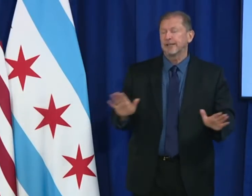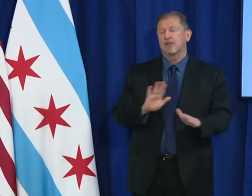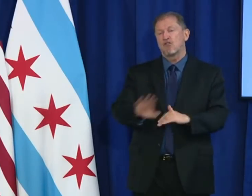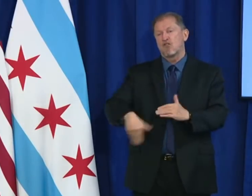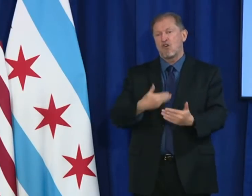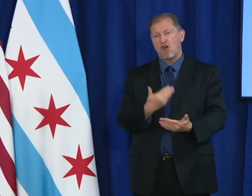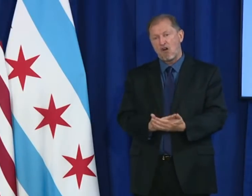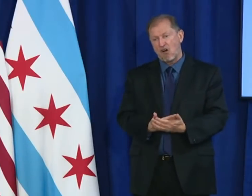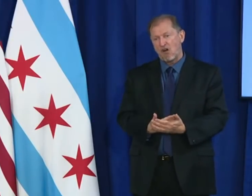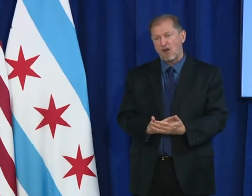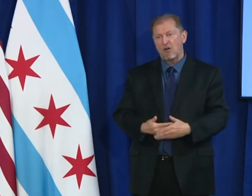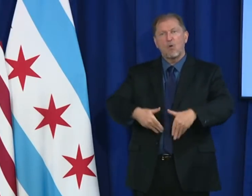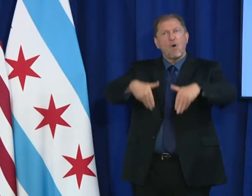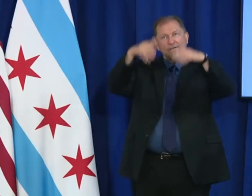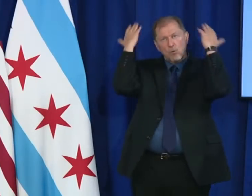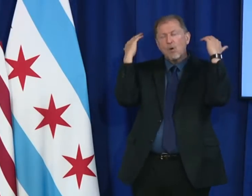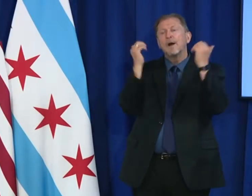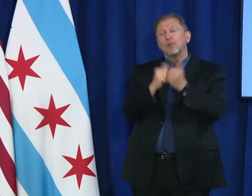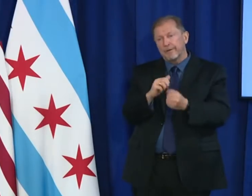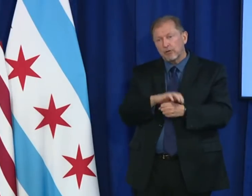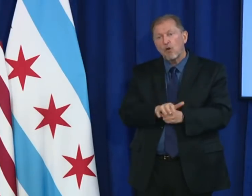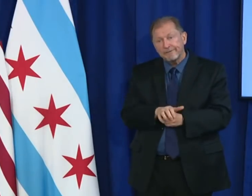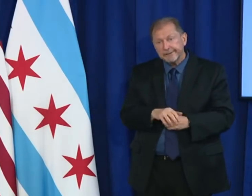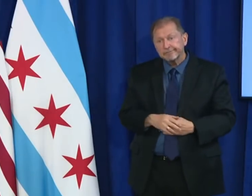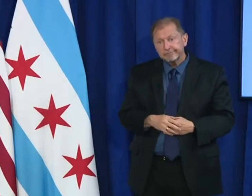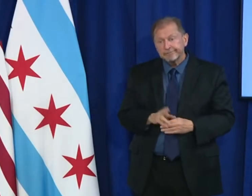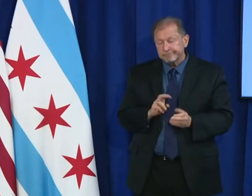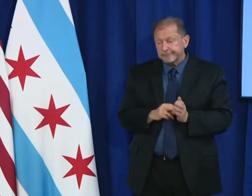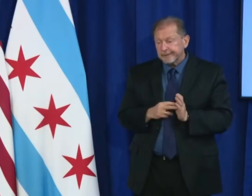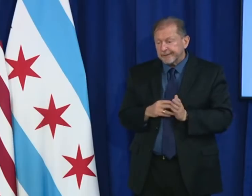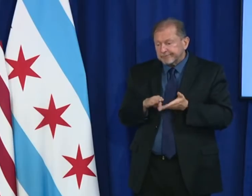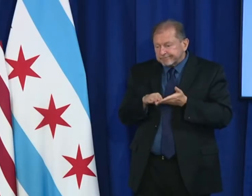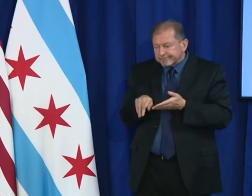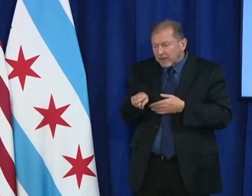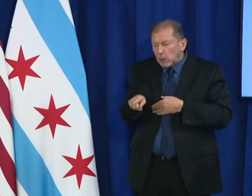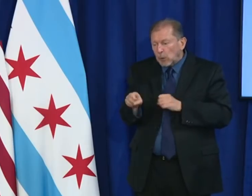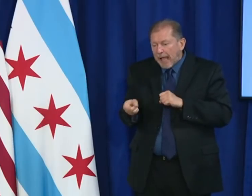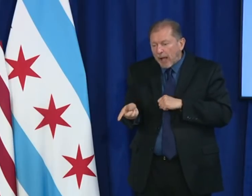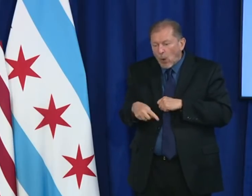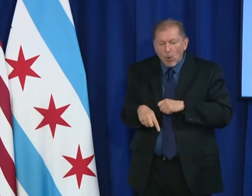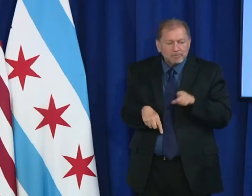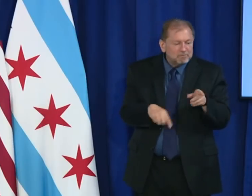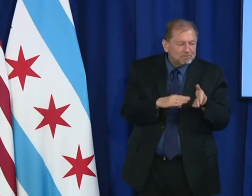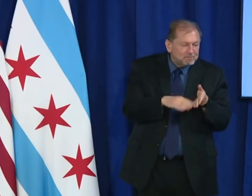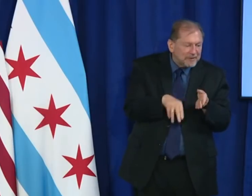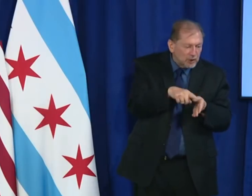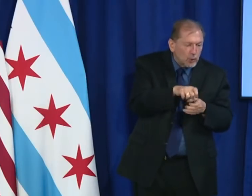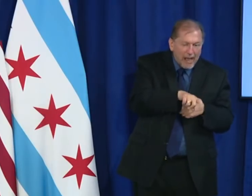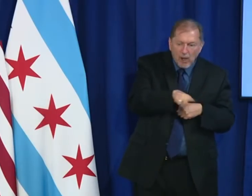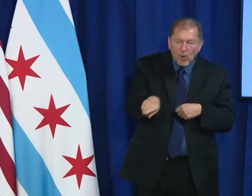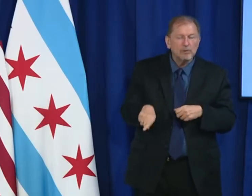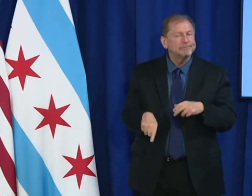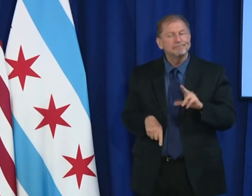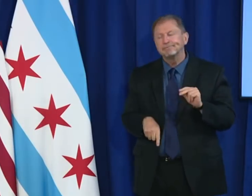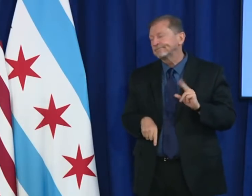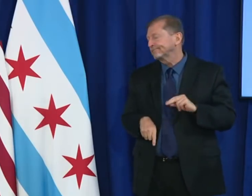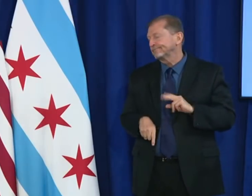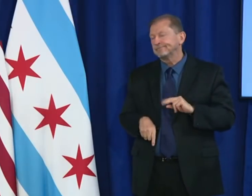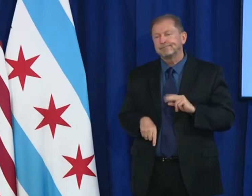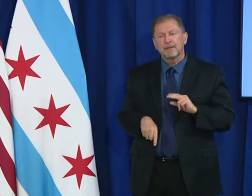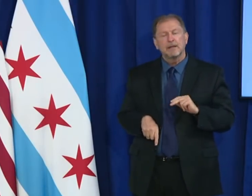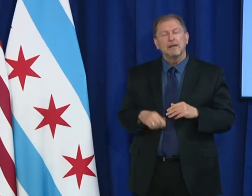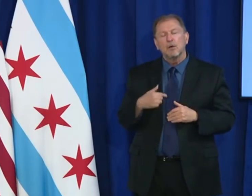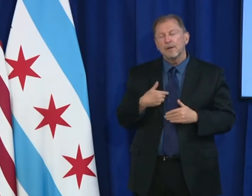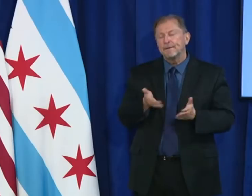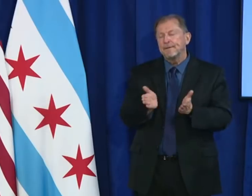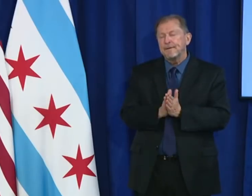I cannot say at an individual level, you get an exception, you get an exception, you get an exception. The ask for